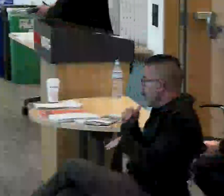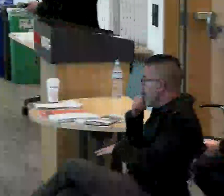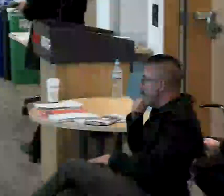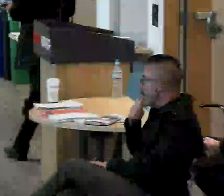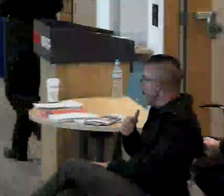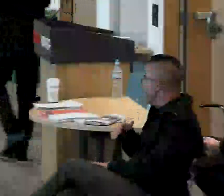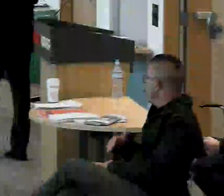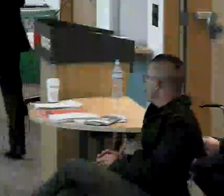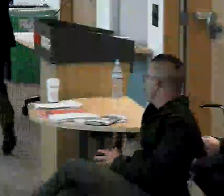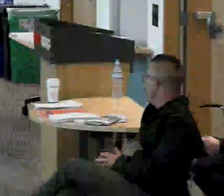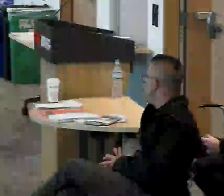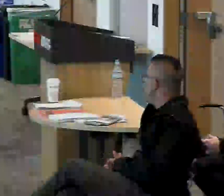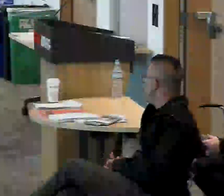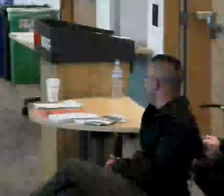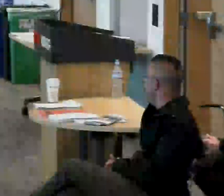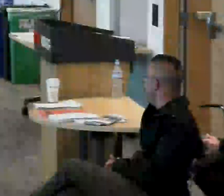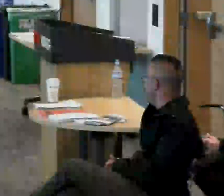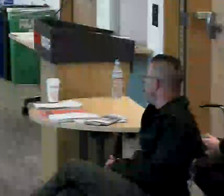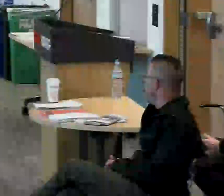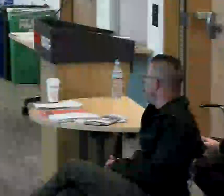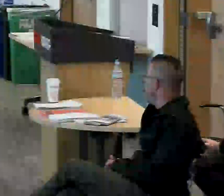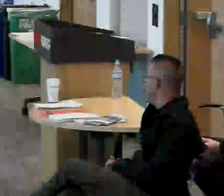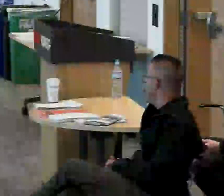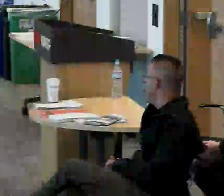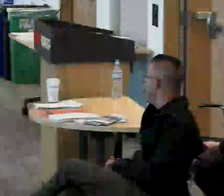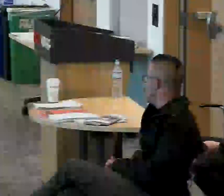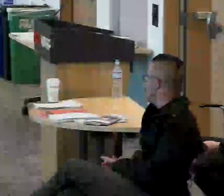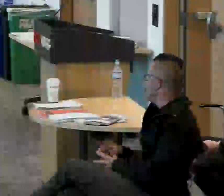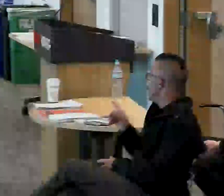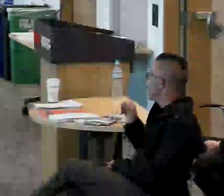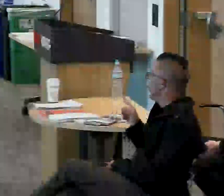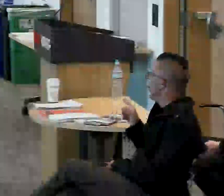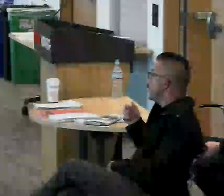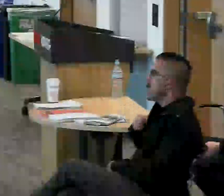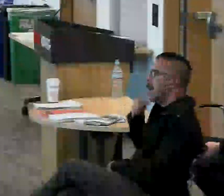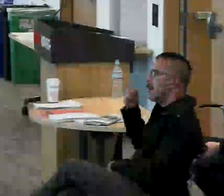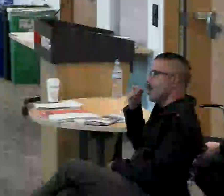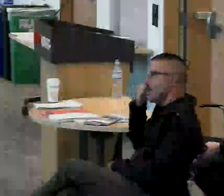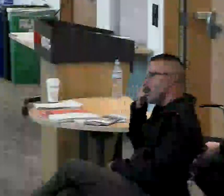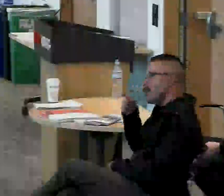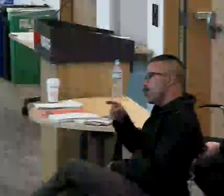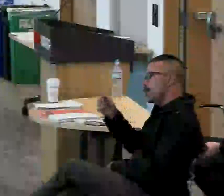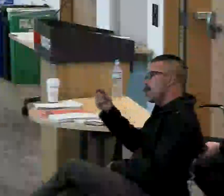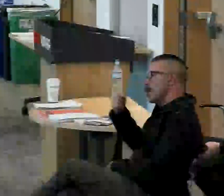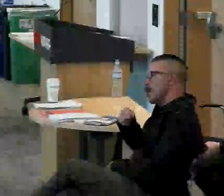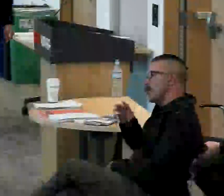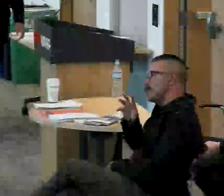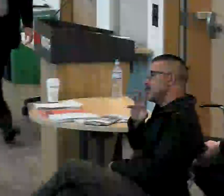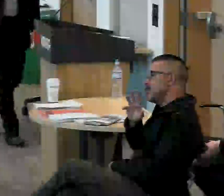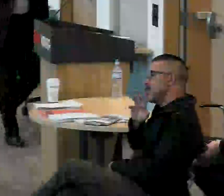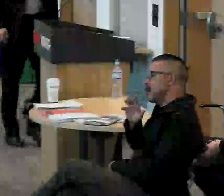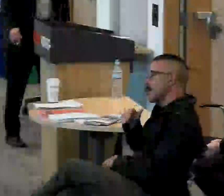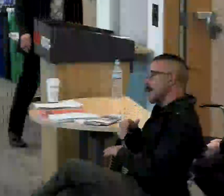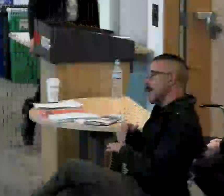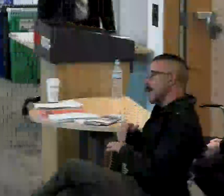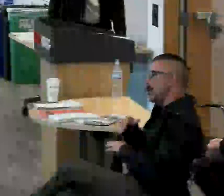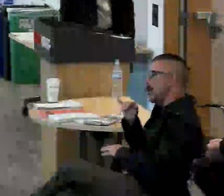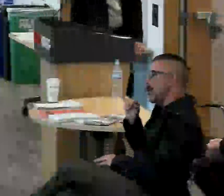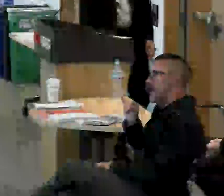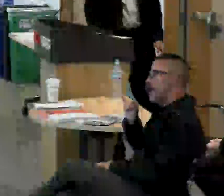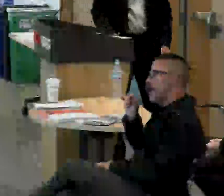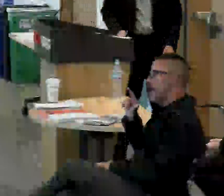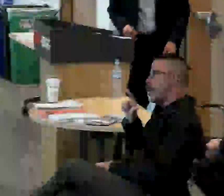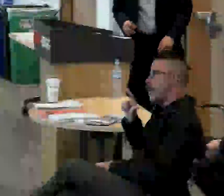basis? I was just wondering if you can come out and speak at ILRC for our consumers,